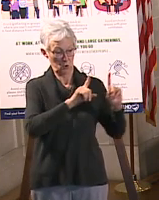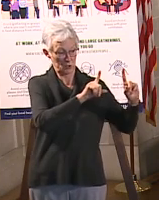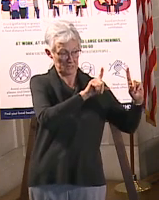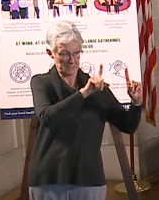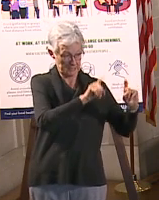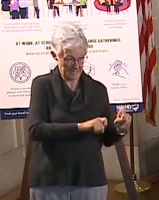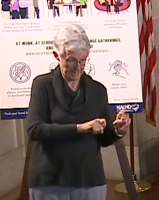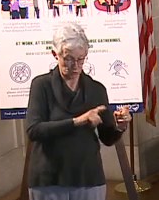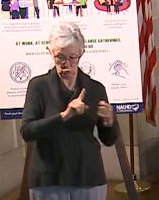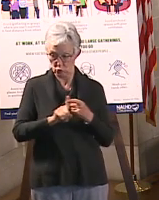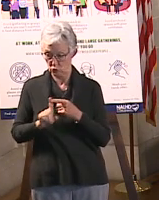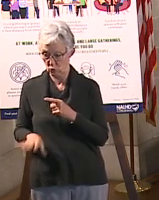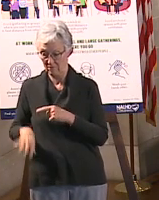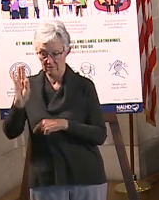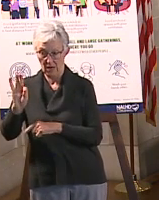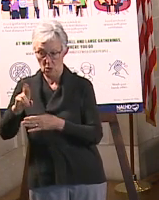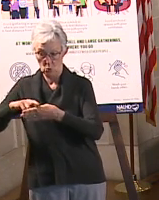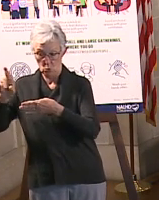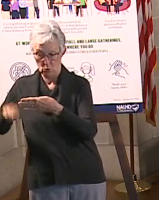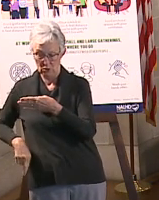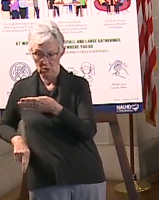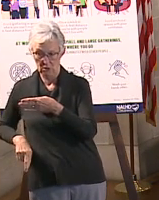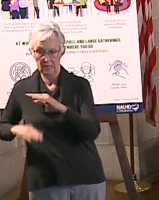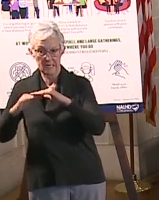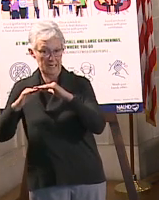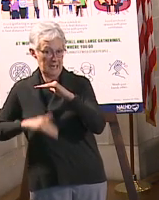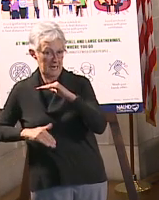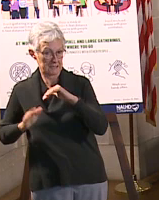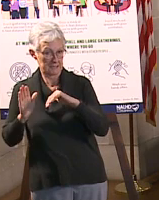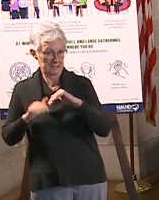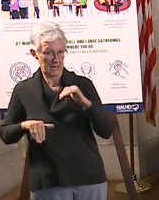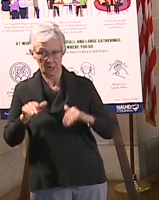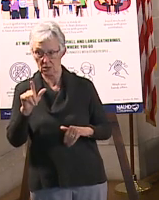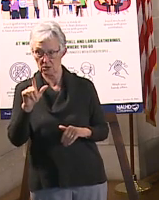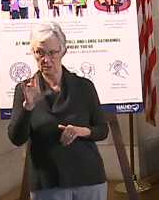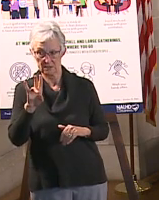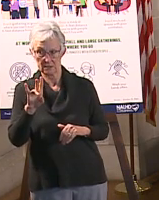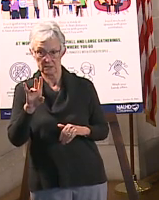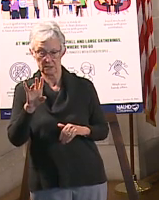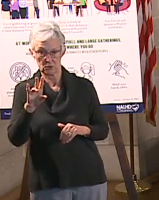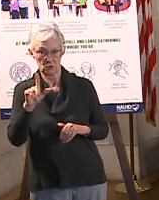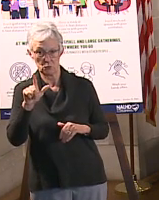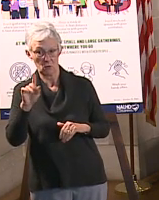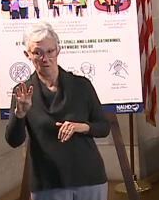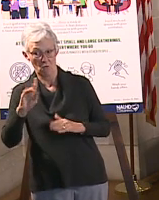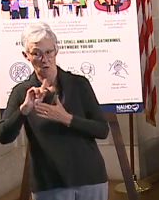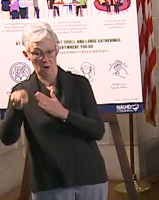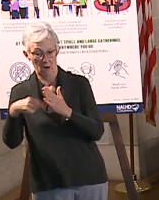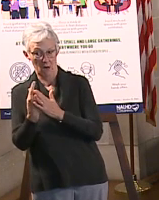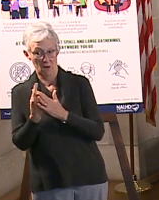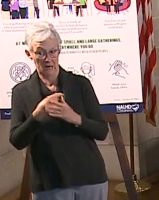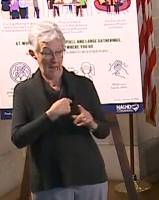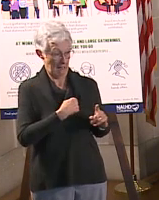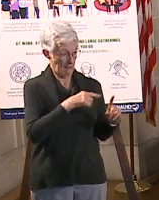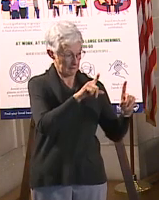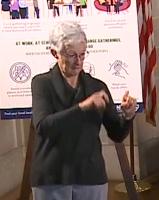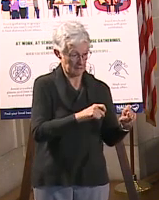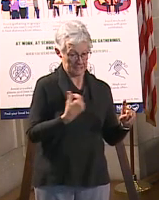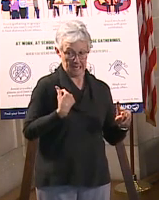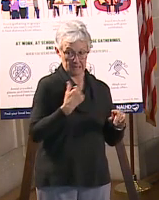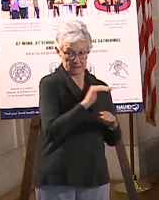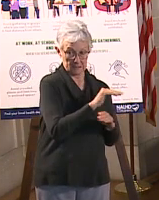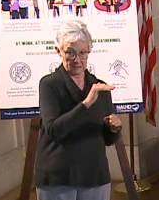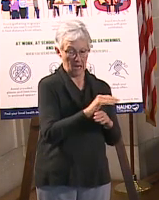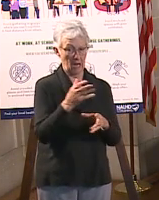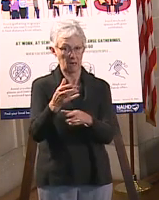hours. In fact, I went and got tested last night. I got my test result back this morning. So that is a